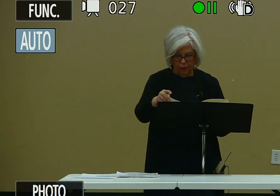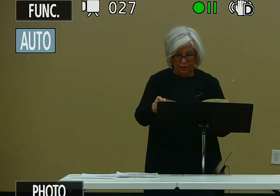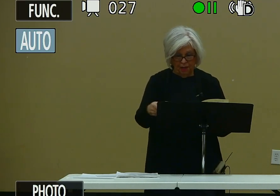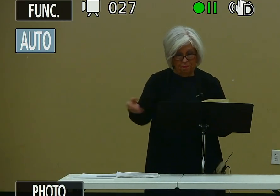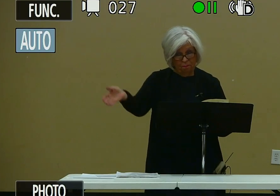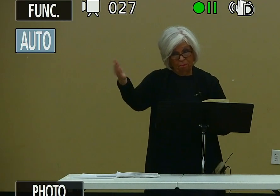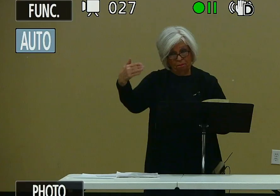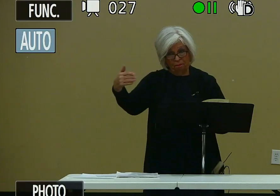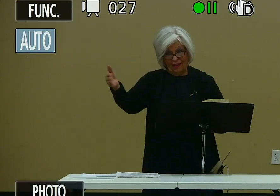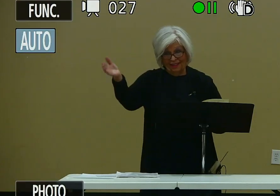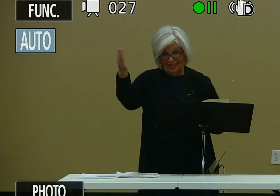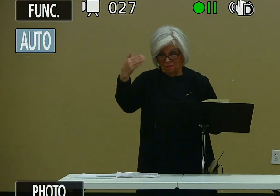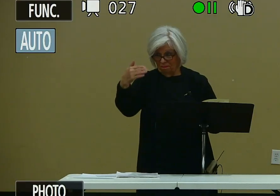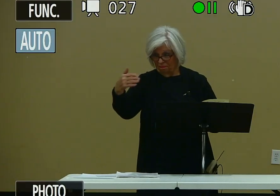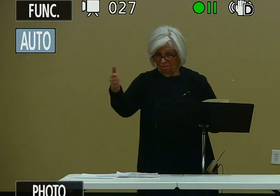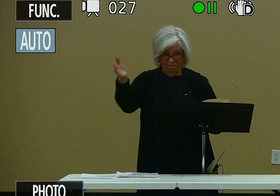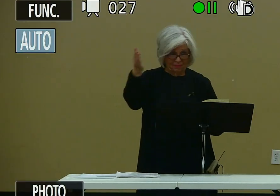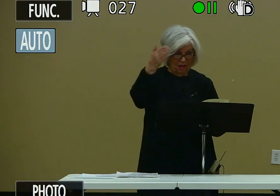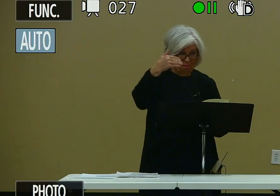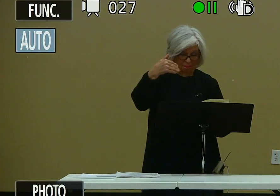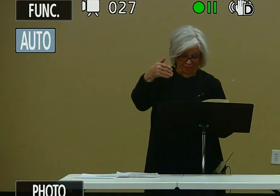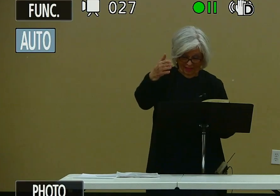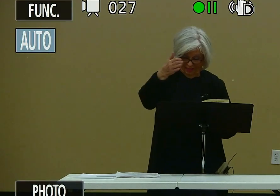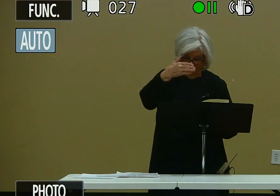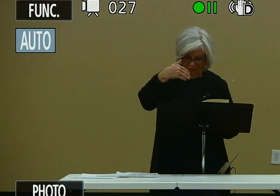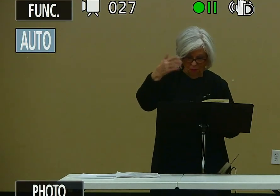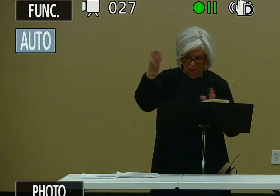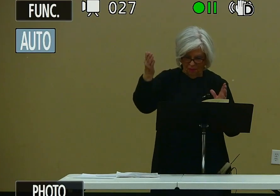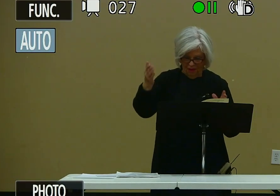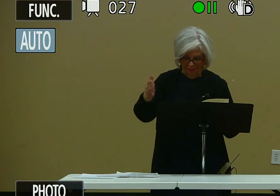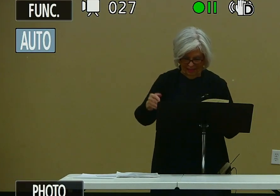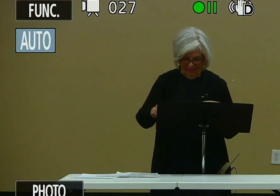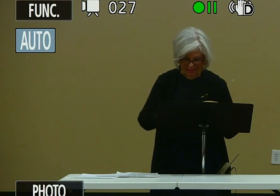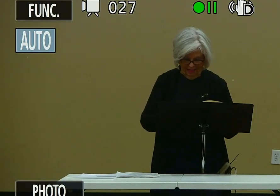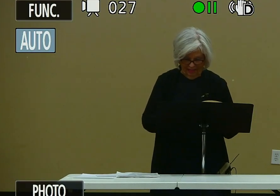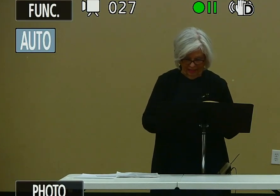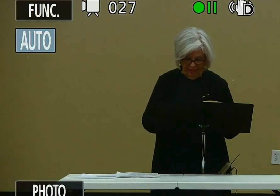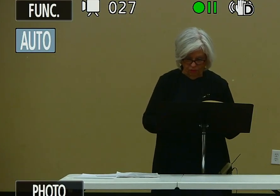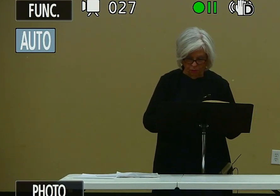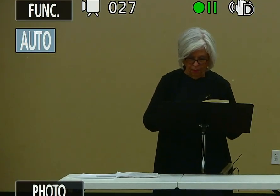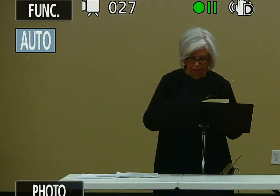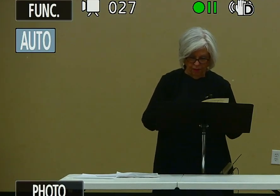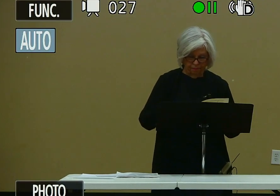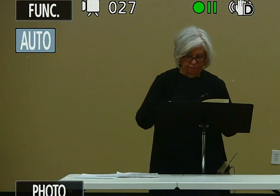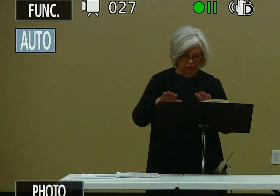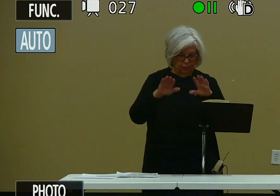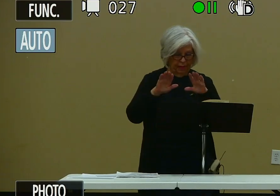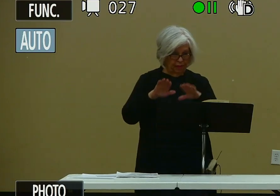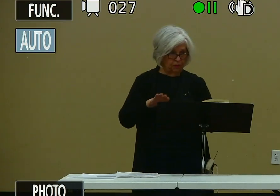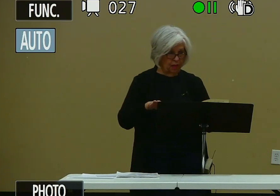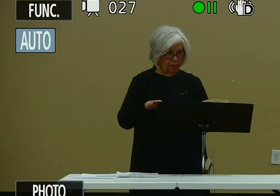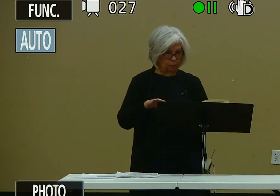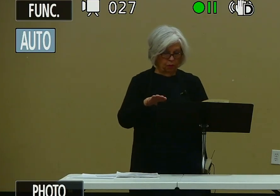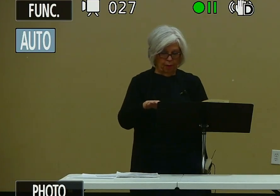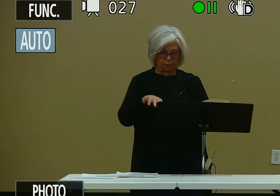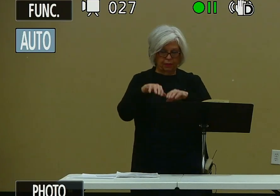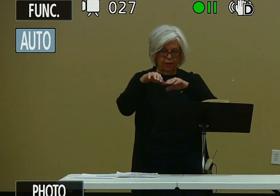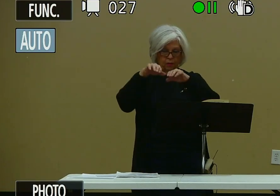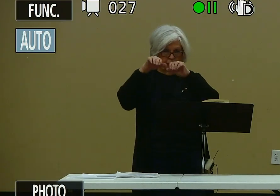Come, come, come, come. You all know that one. Leave or depart, 2 hands, pull them up together like